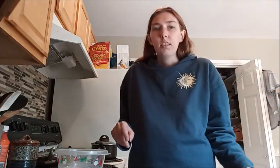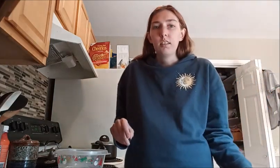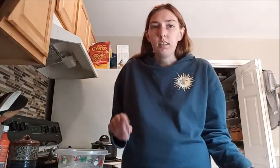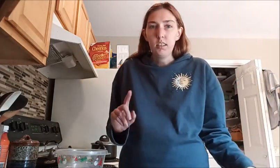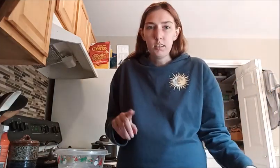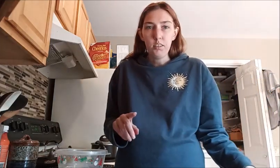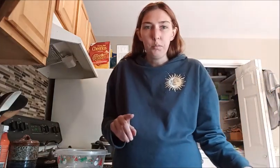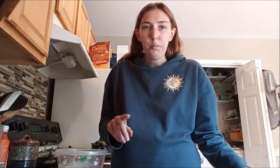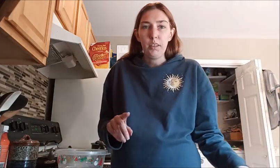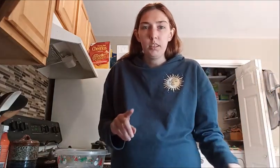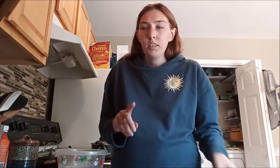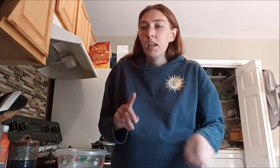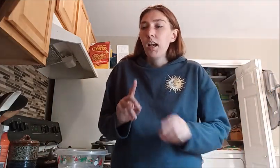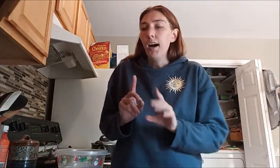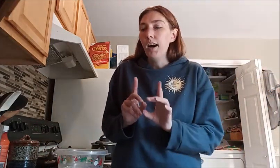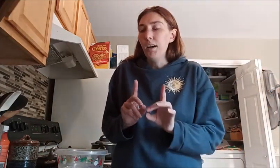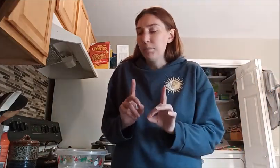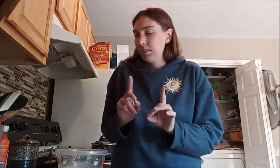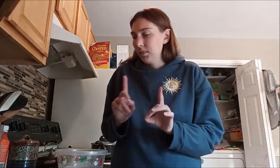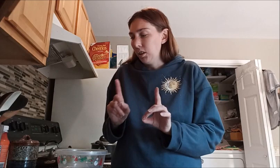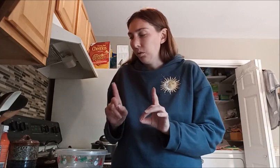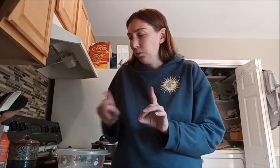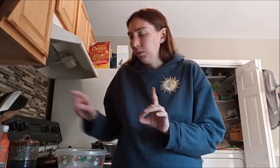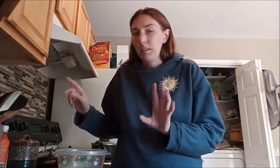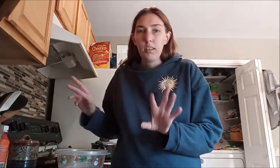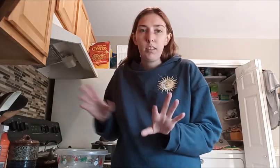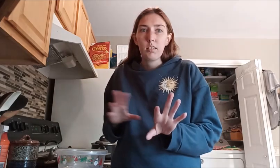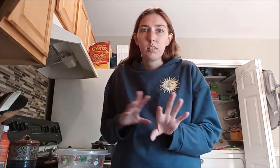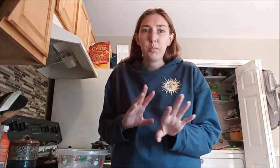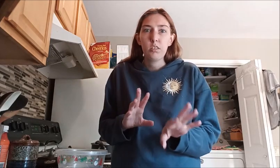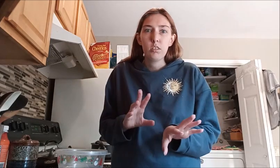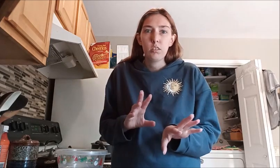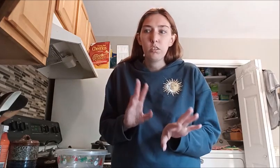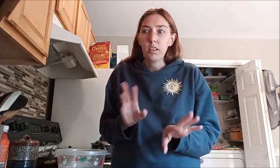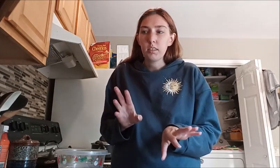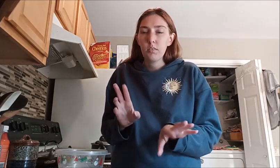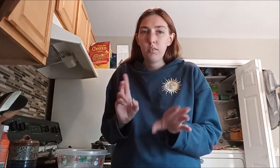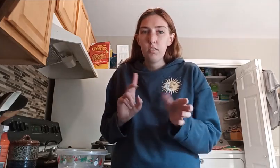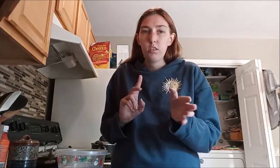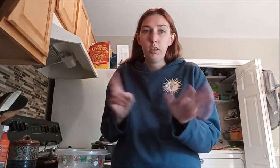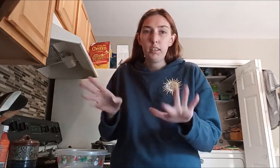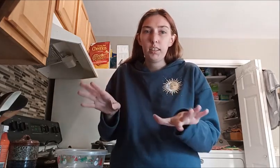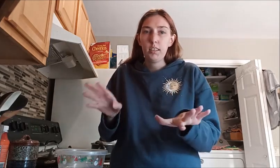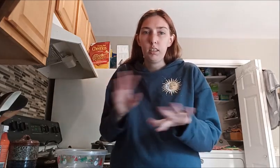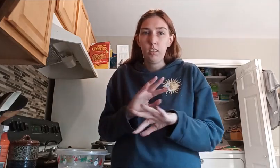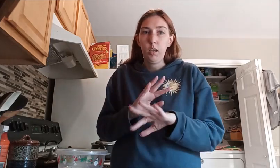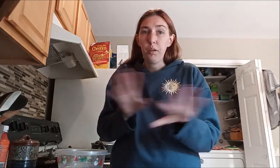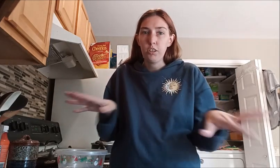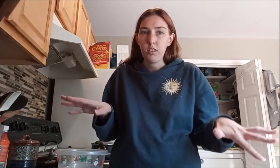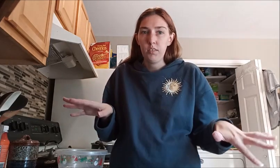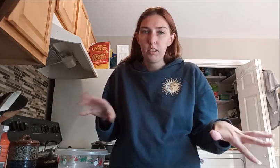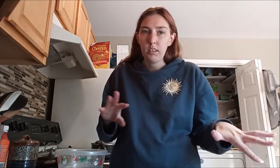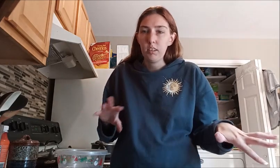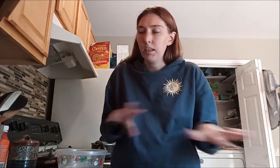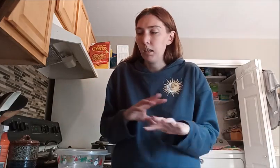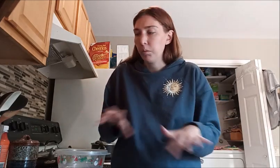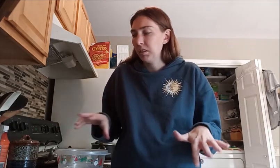Okay, that is a little bit better. So what I'm gonna explain two things. So like I said, I apologize if it cuts out at any moment in